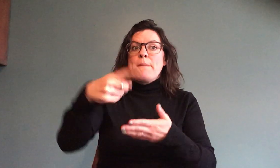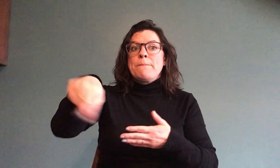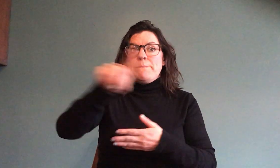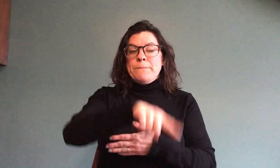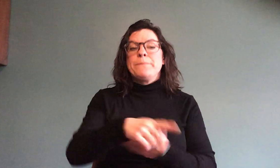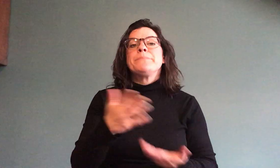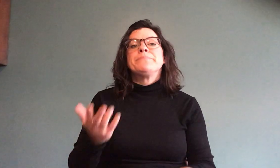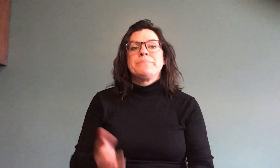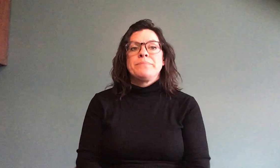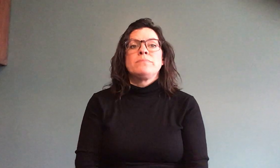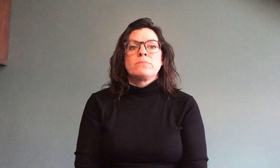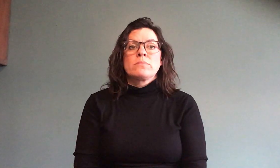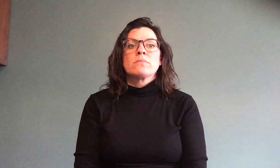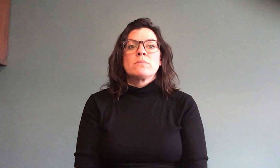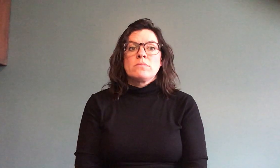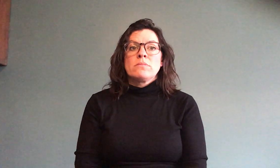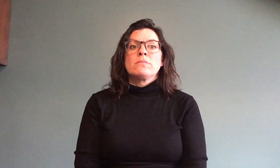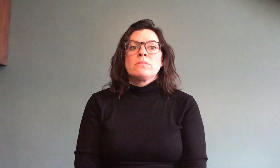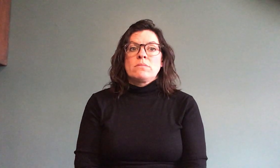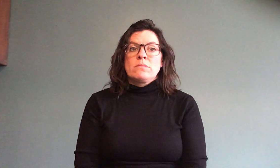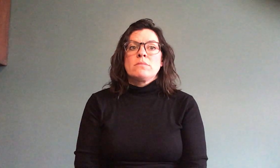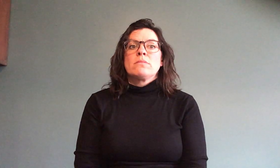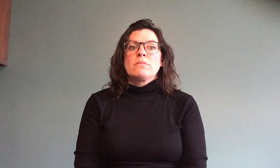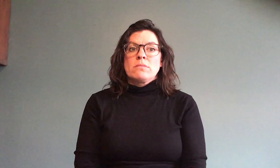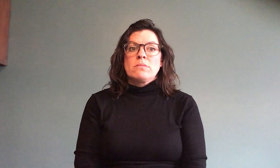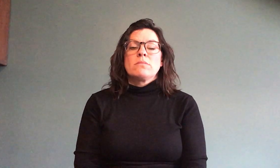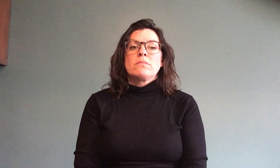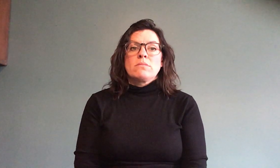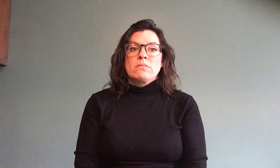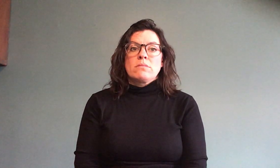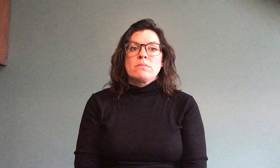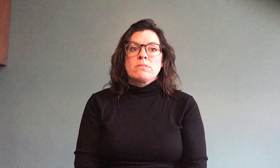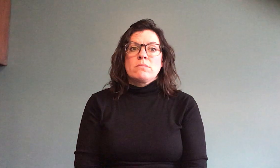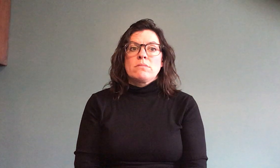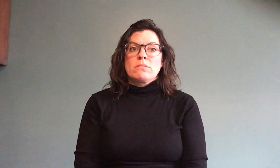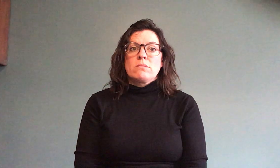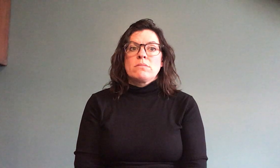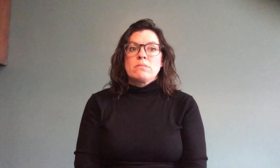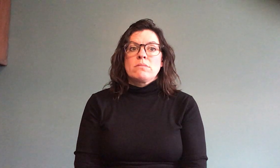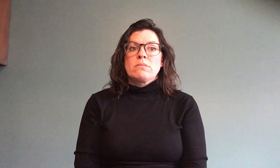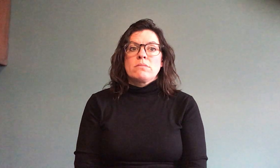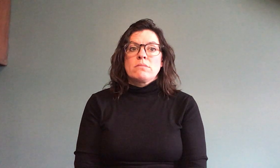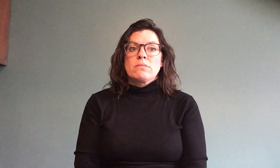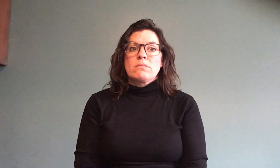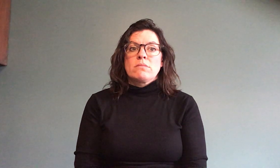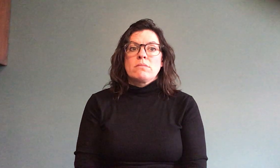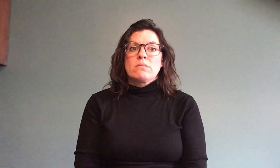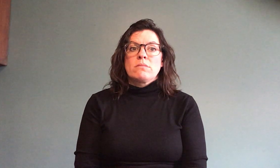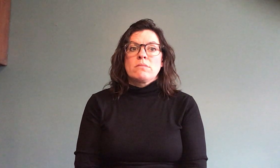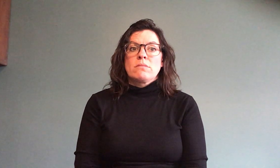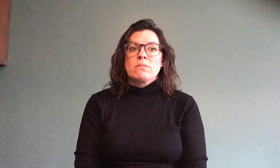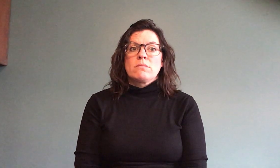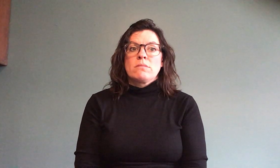Flying objects, yeah, I just showed you that if a crane's turning, things could be flying, things could hit